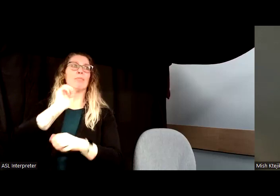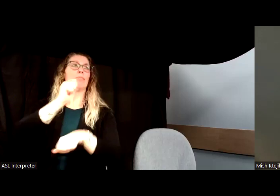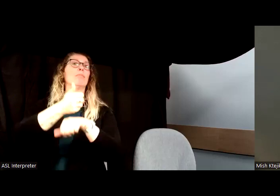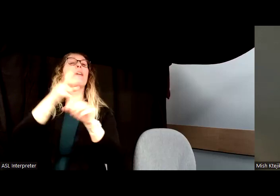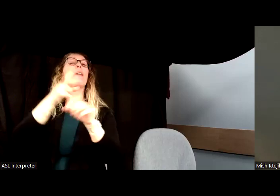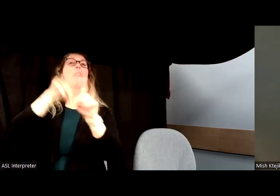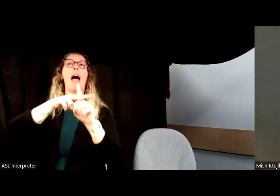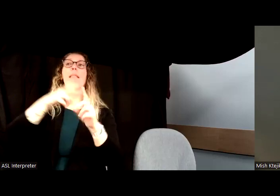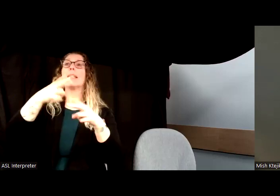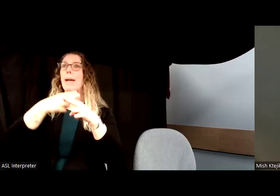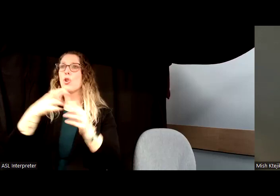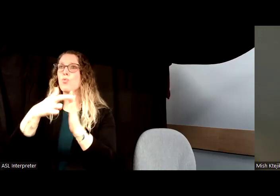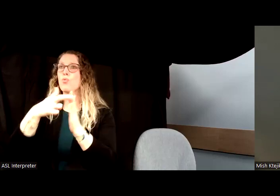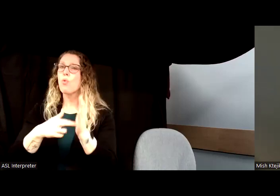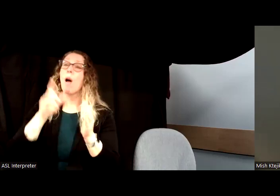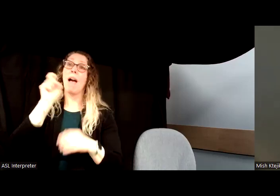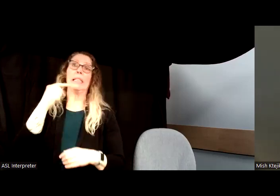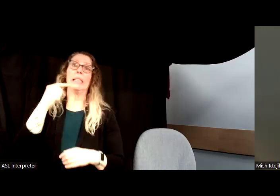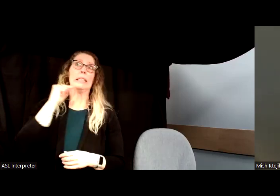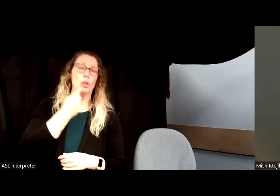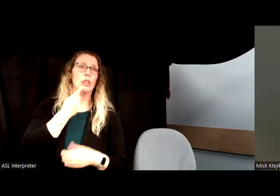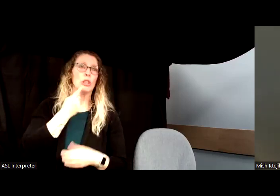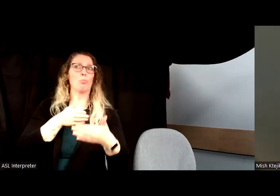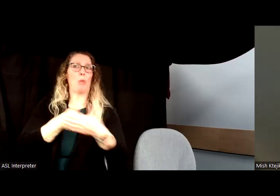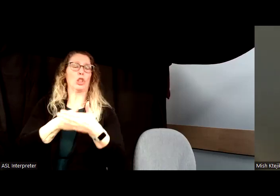a serious prejudice and risk to the public.